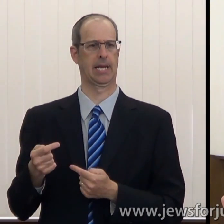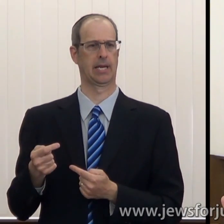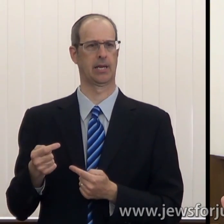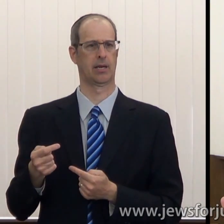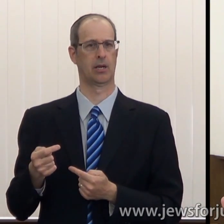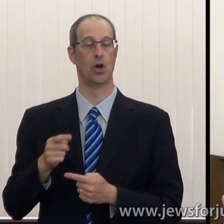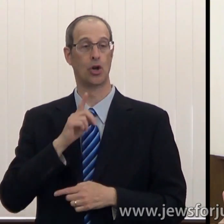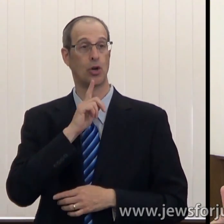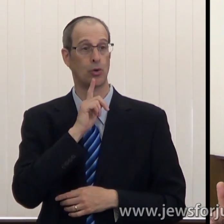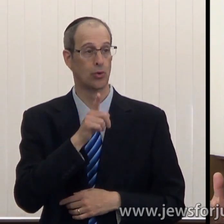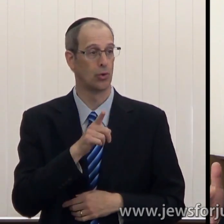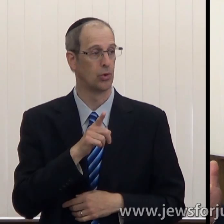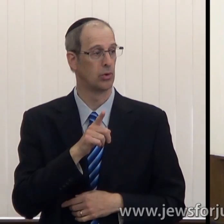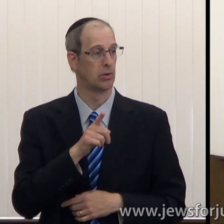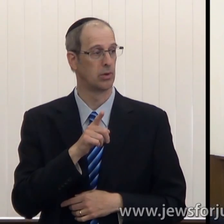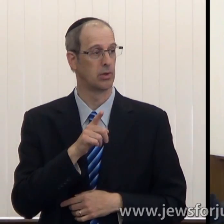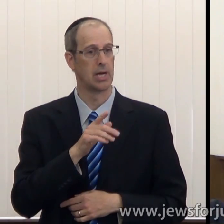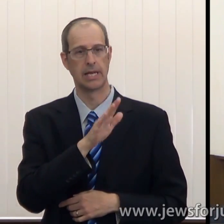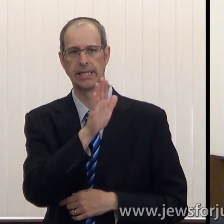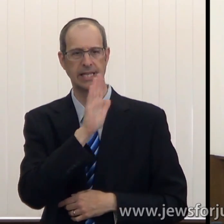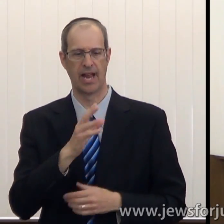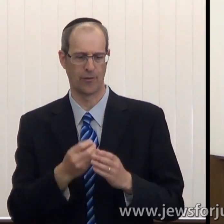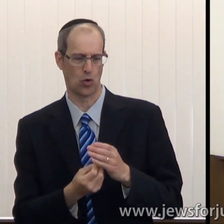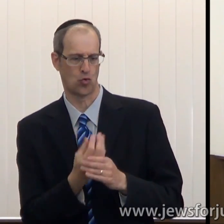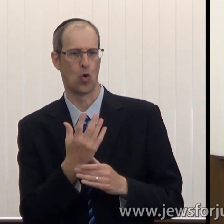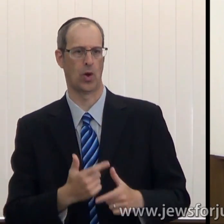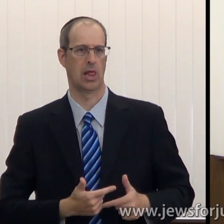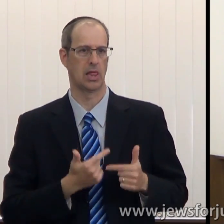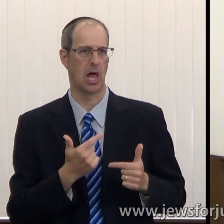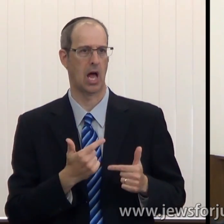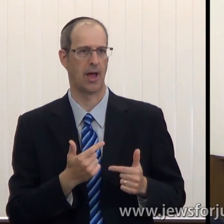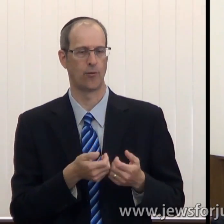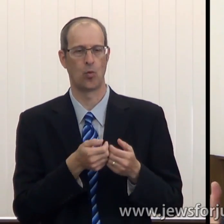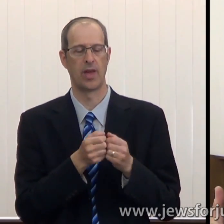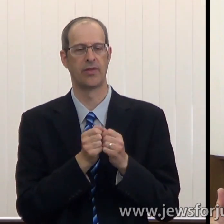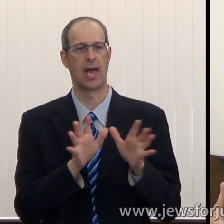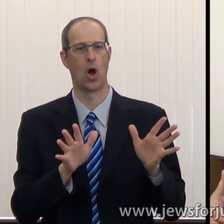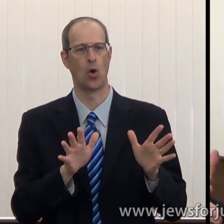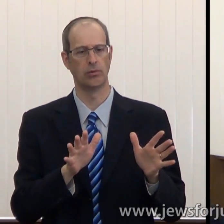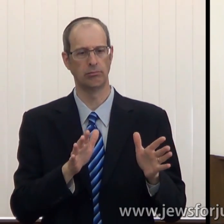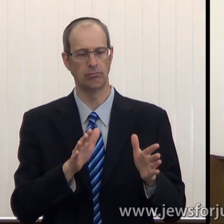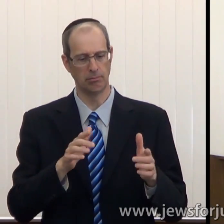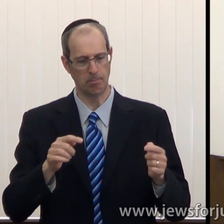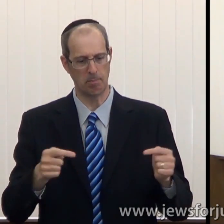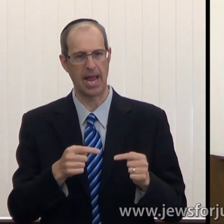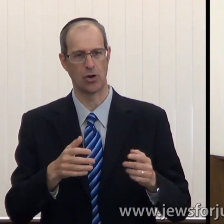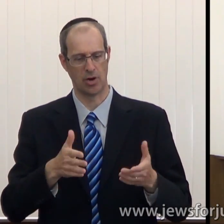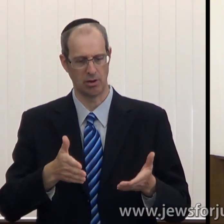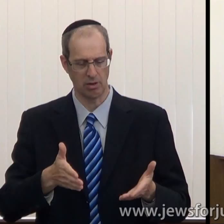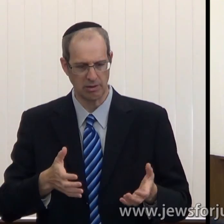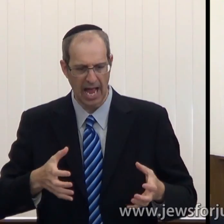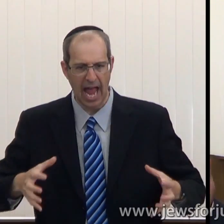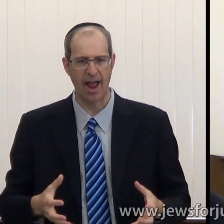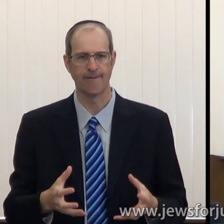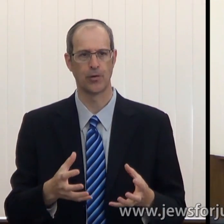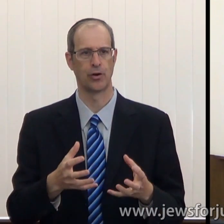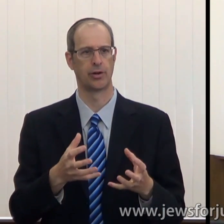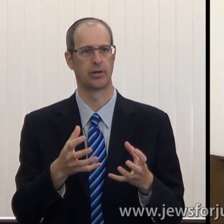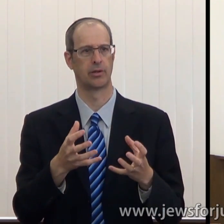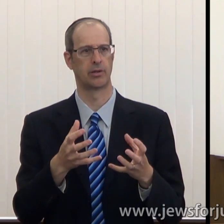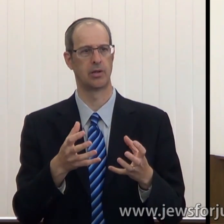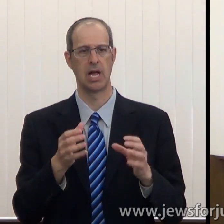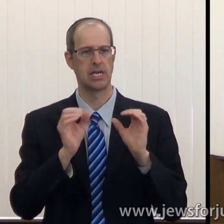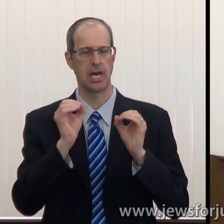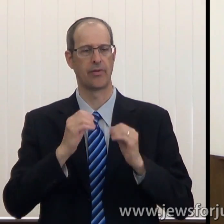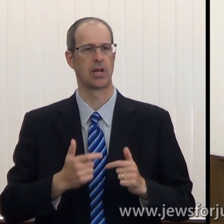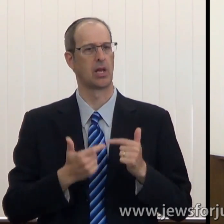the truth is that we never grow in life without pain, without effort. Nothing in